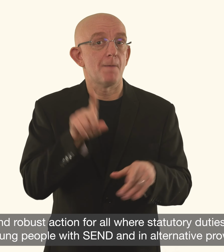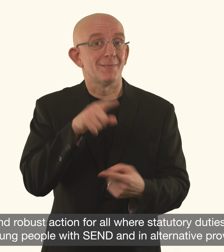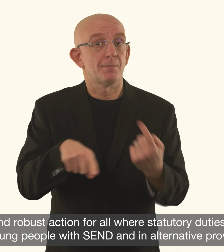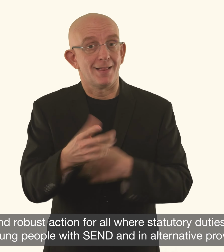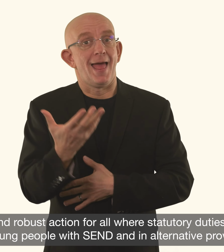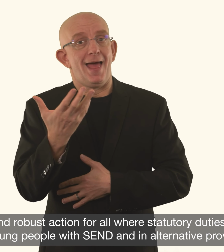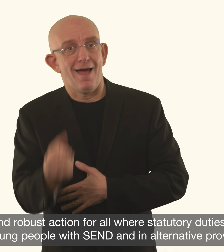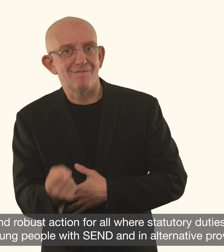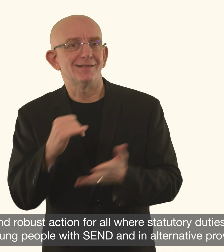not met.